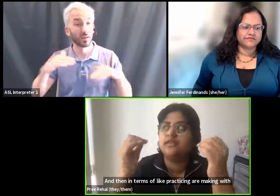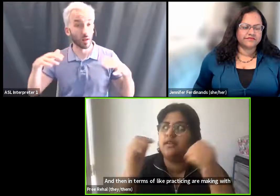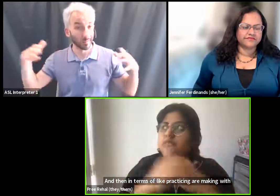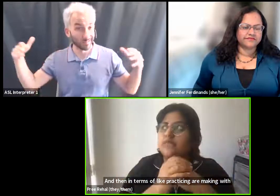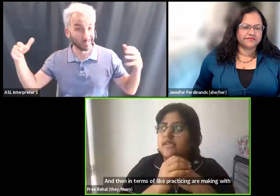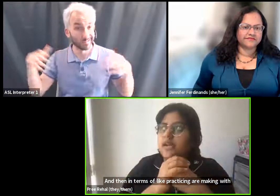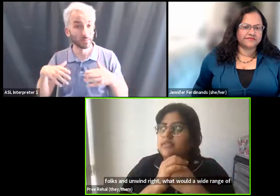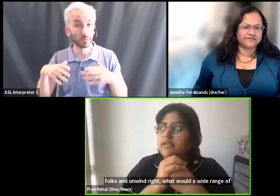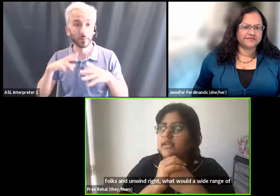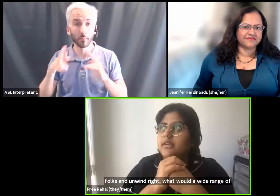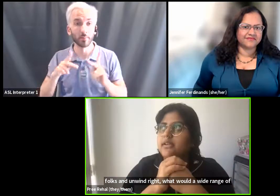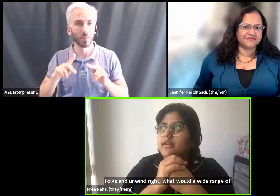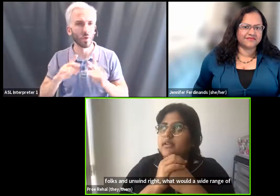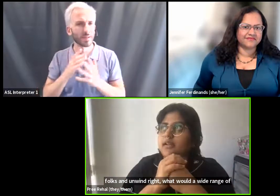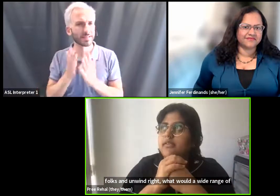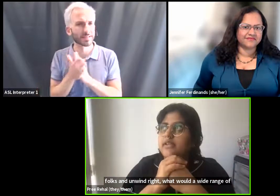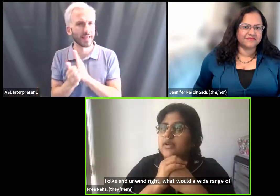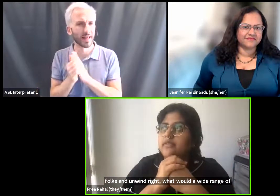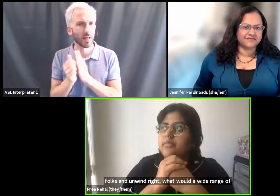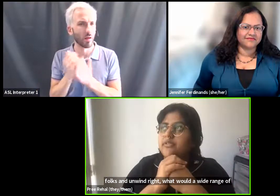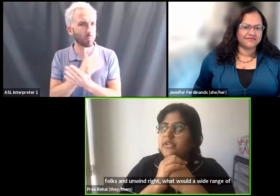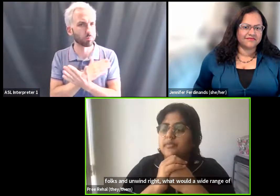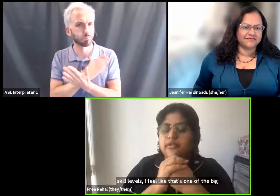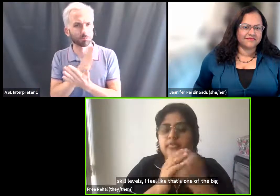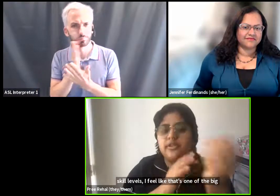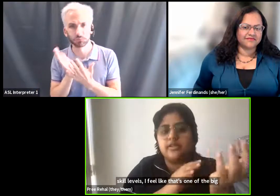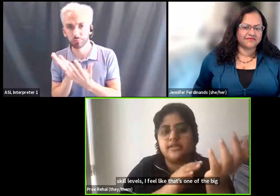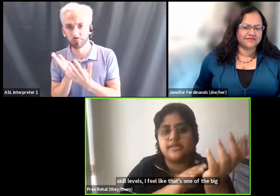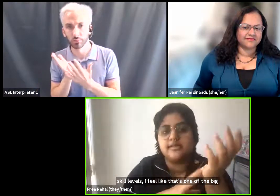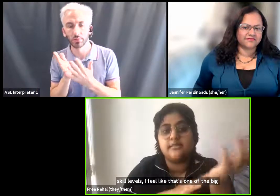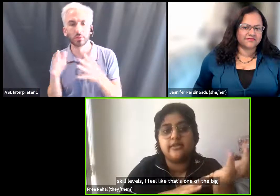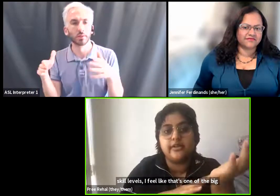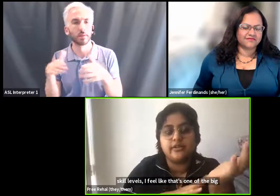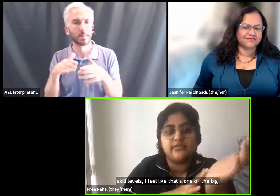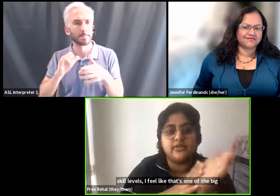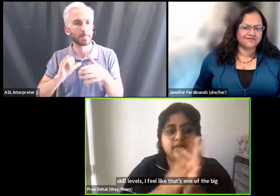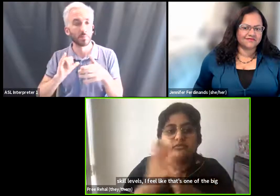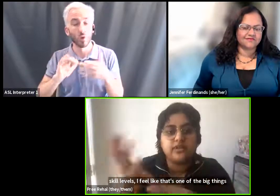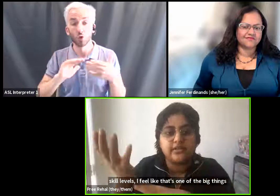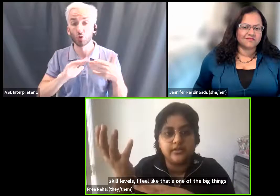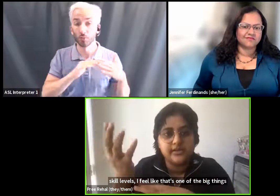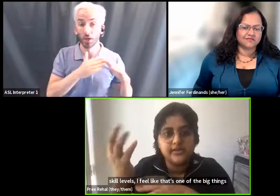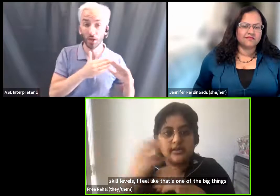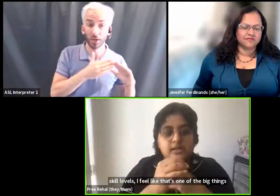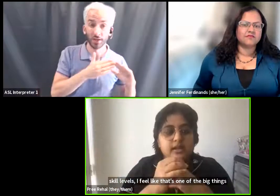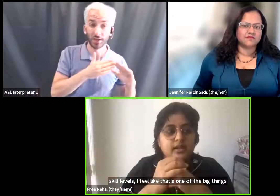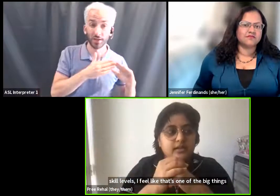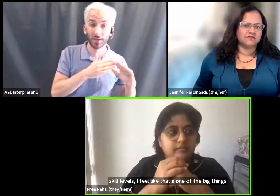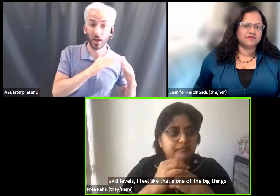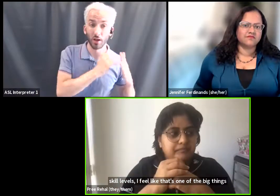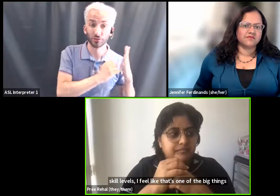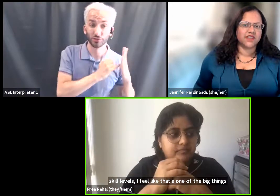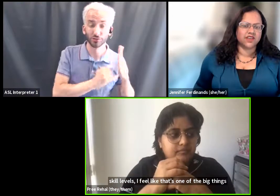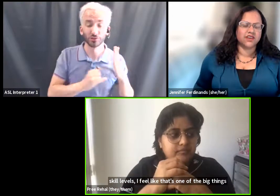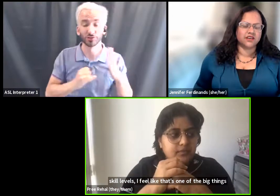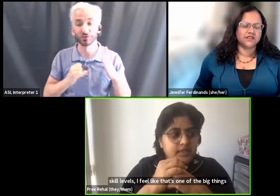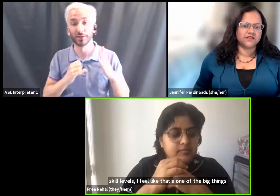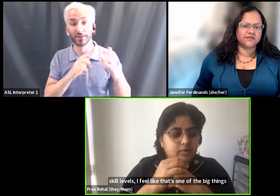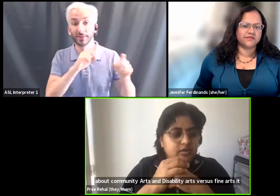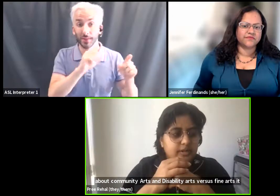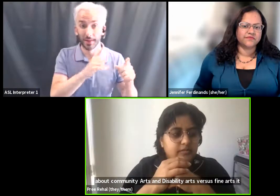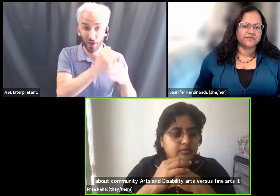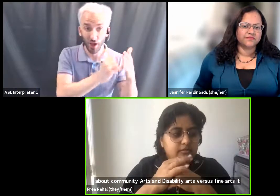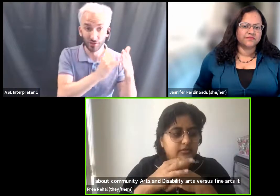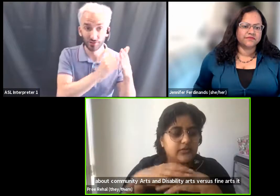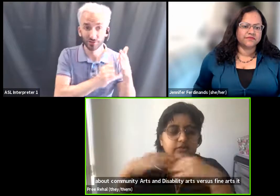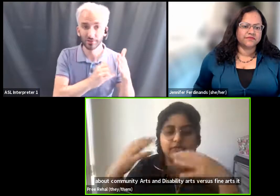a wide range of skill levels, I feel like that's one of the big things about community arts and disability arts versus fine arts. It's